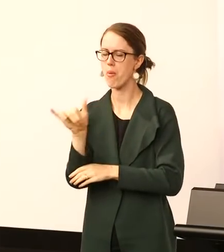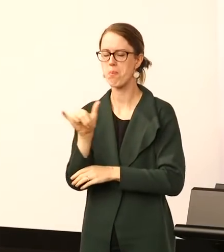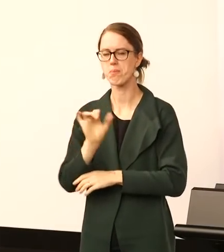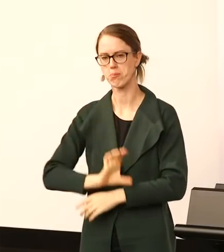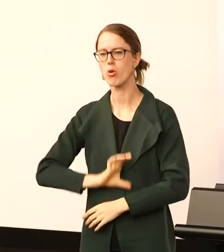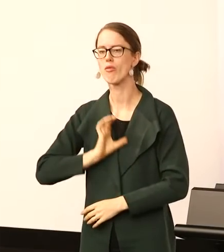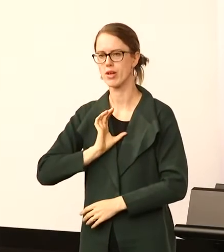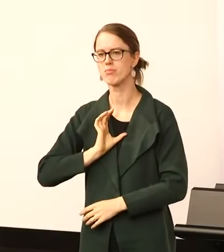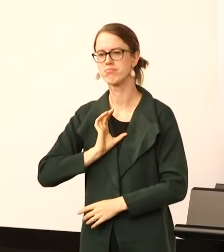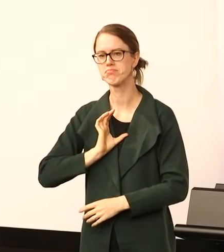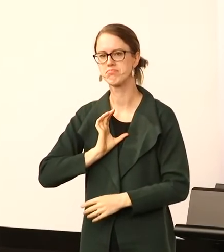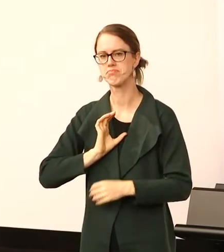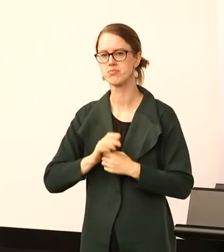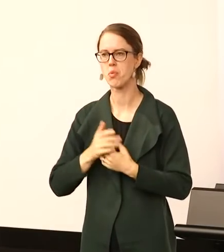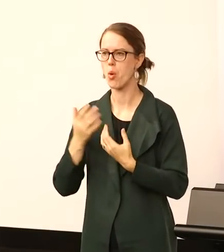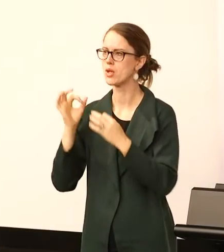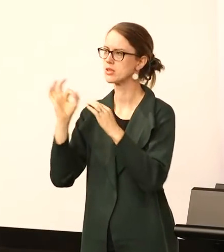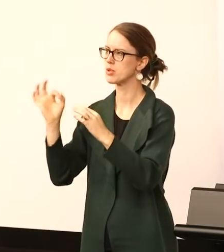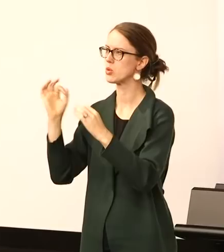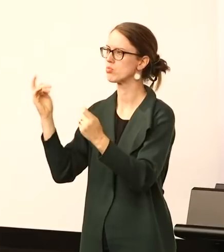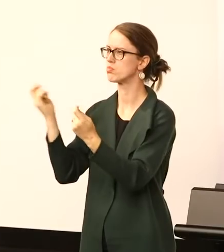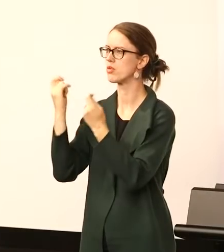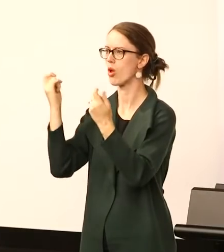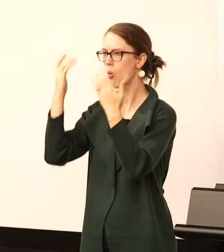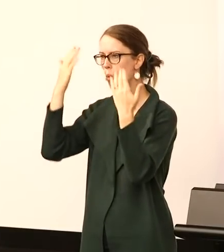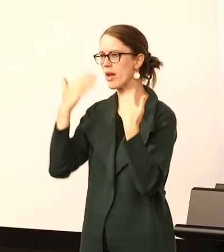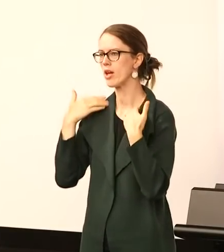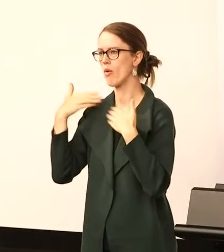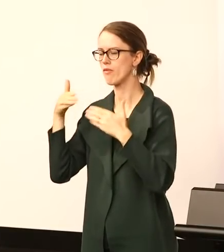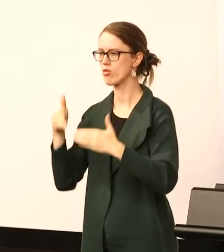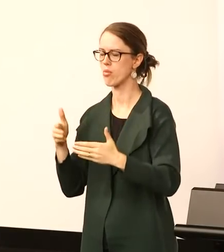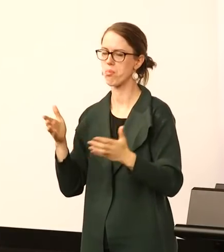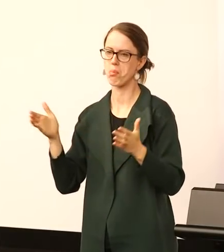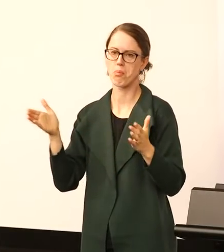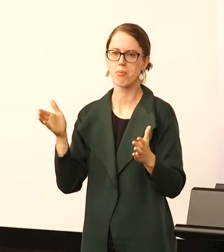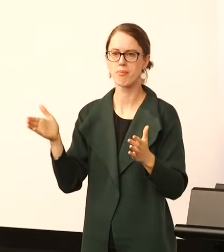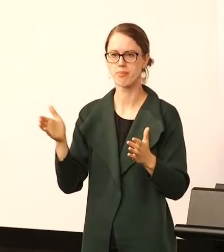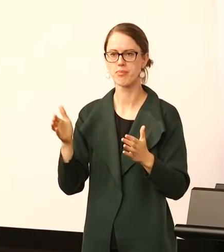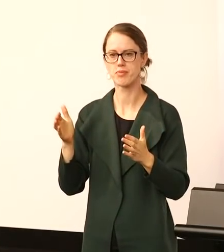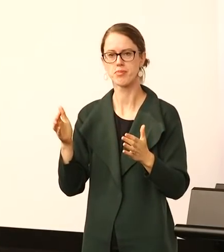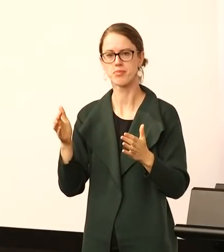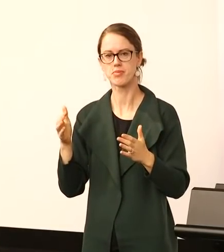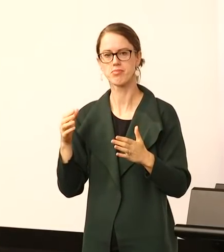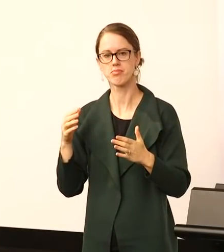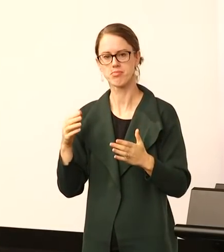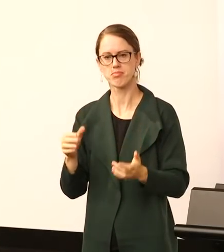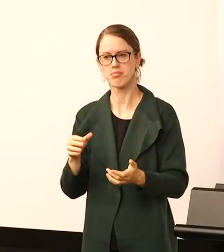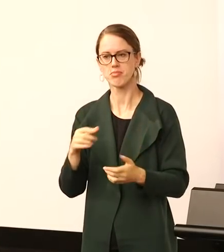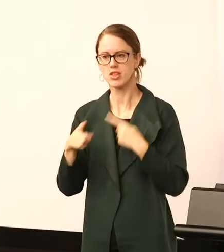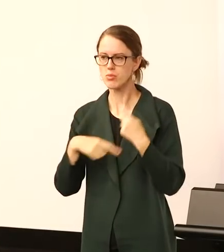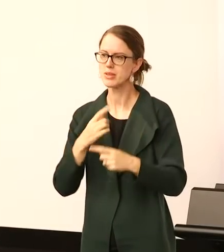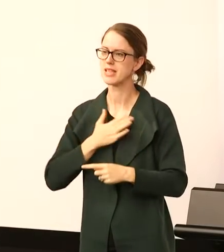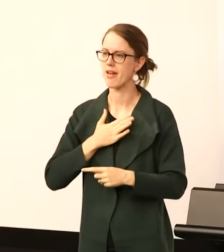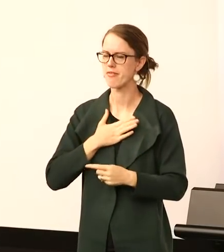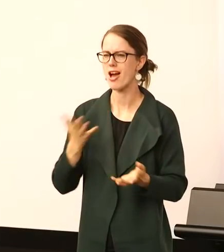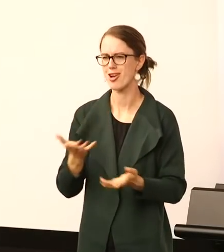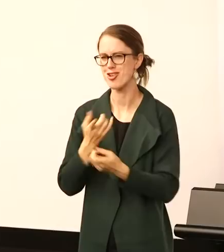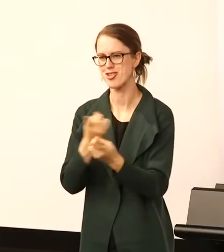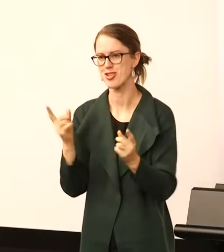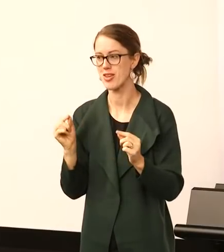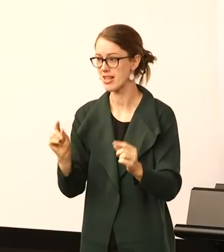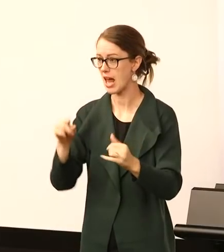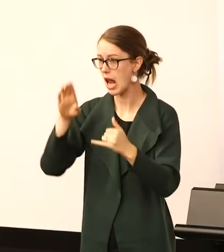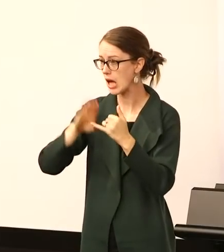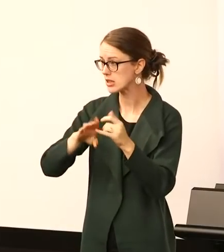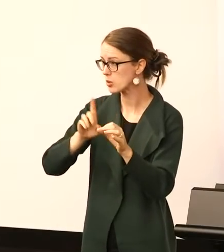setting, or at a special occasion like a wedding or funeral. We've still, got to keep keeping each other safe, and I encourage people to do that.